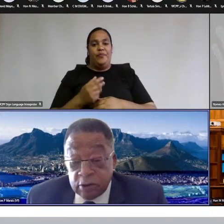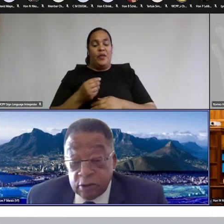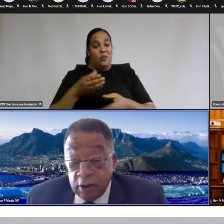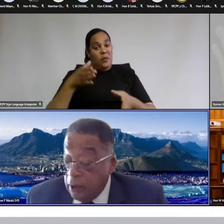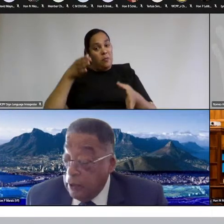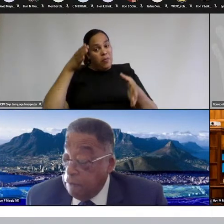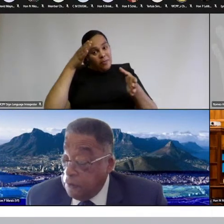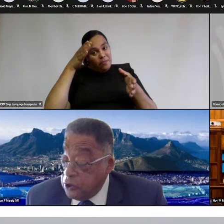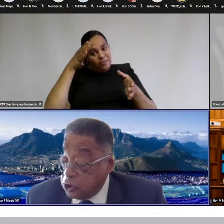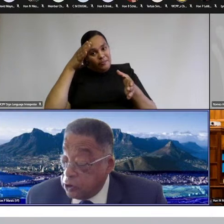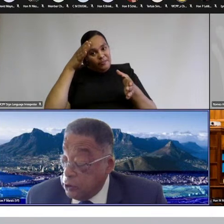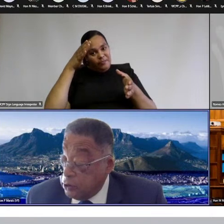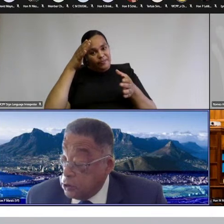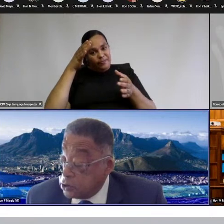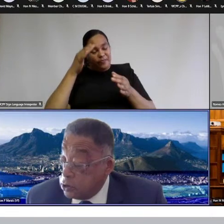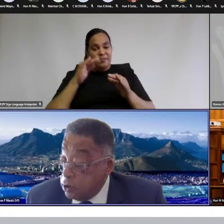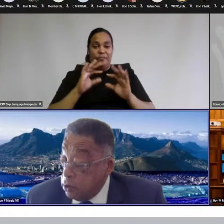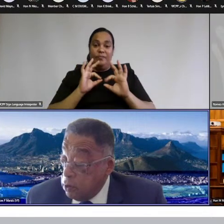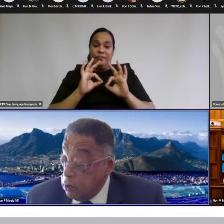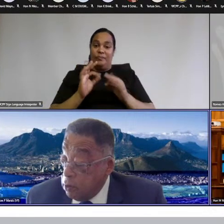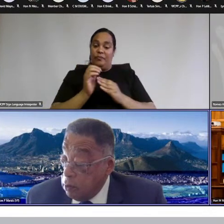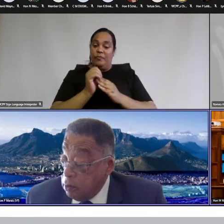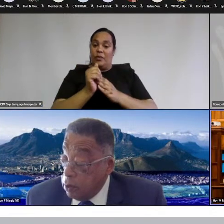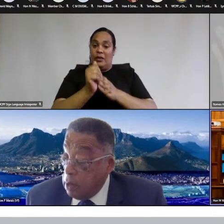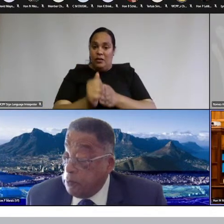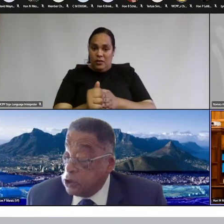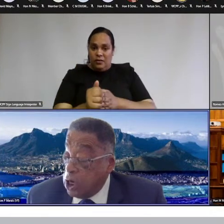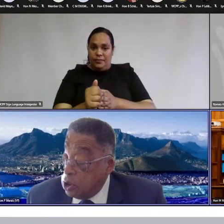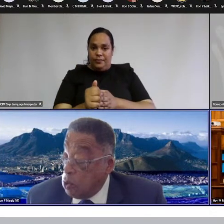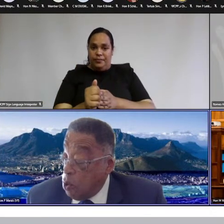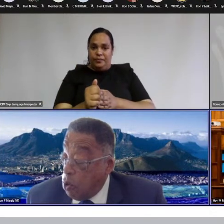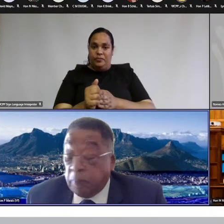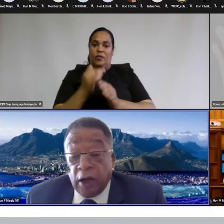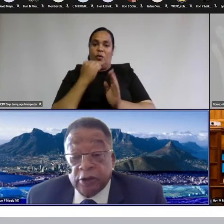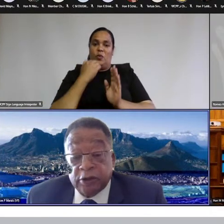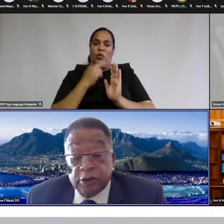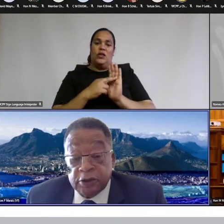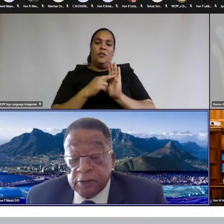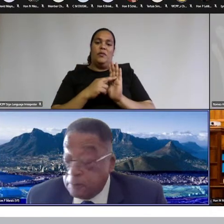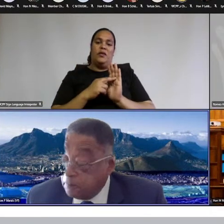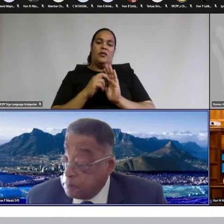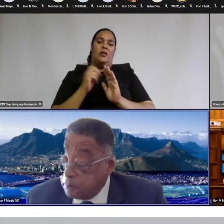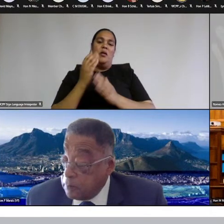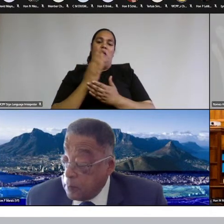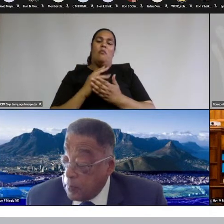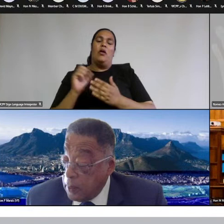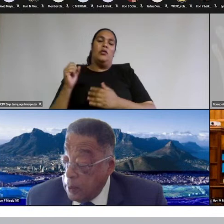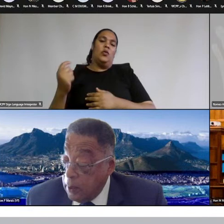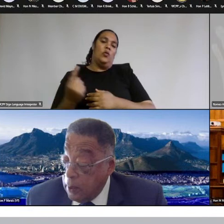intelligent, efficient leaders representing all parties.